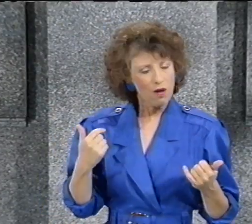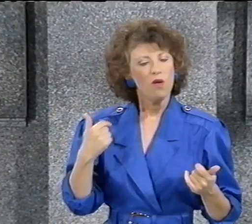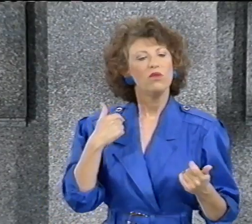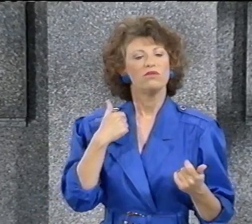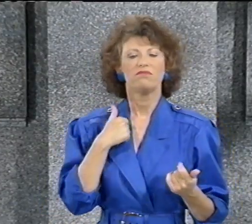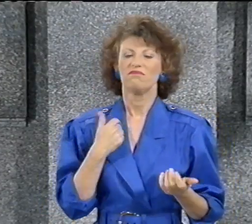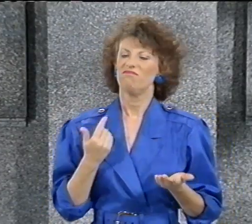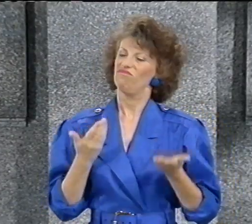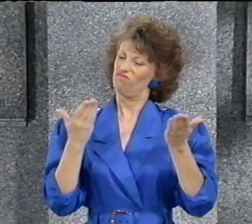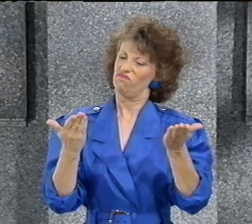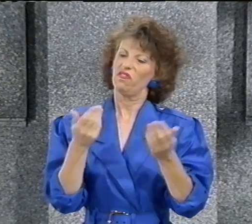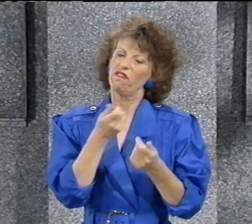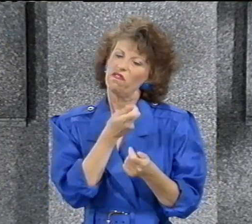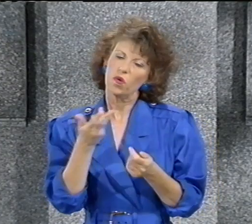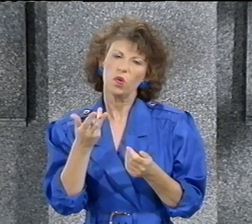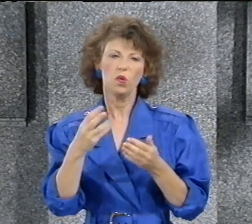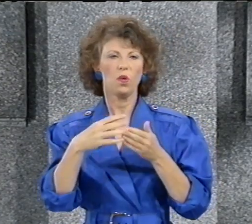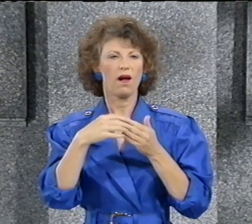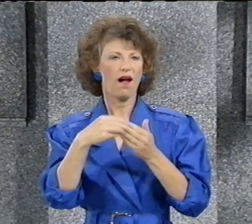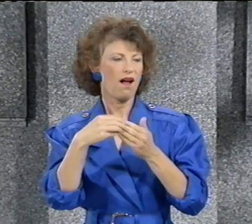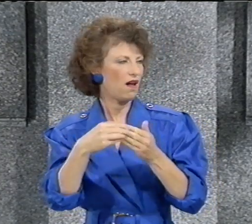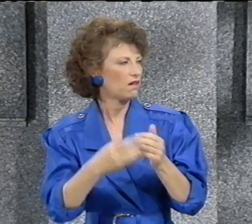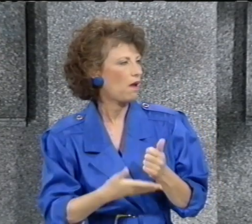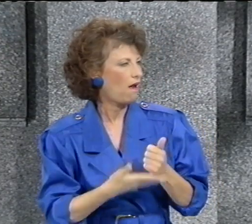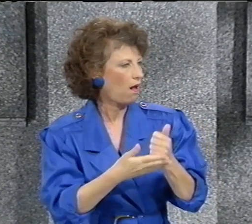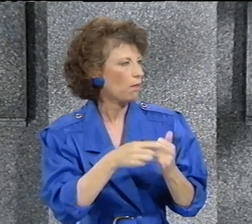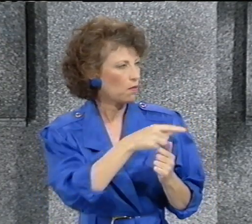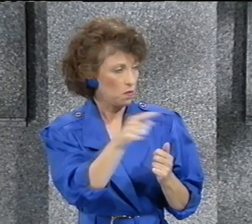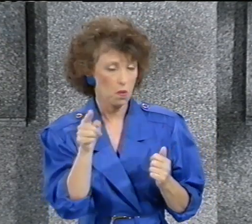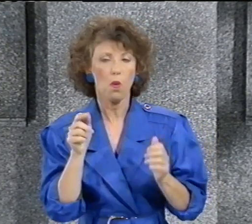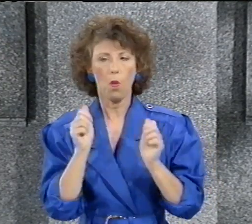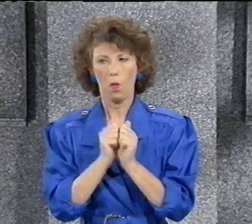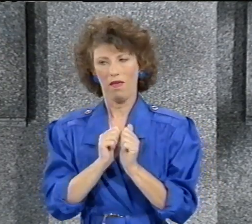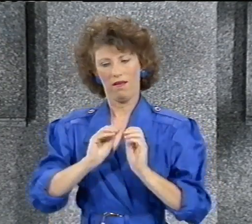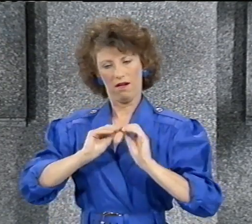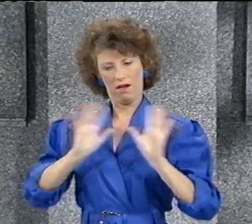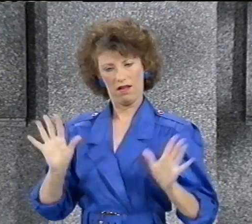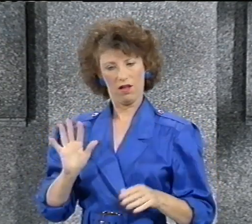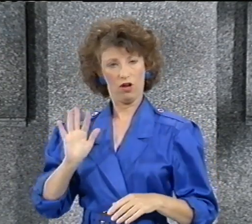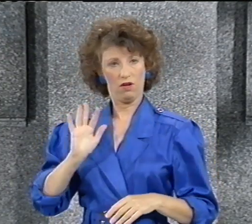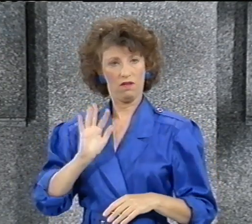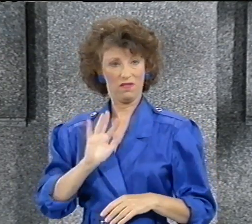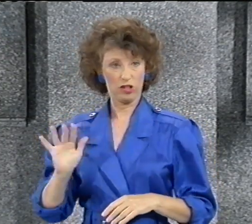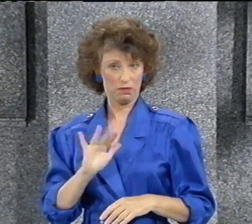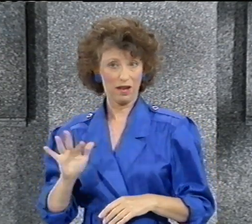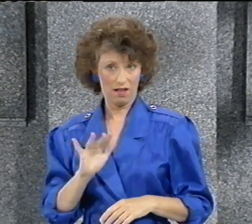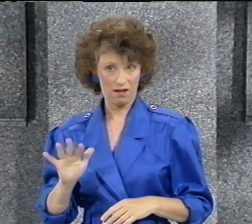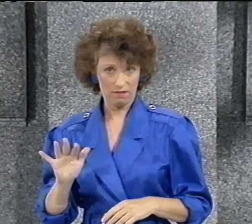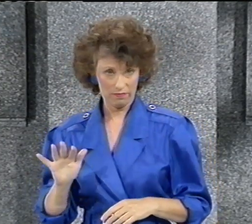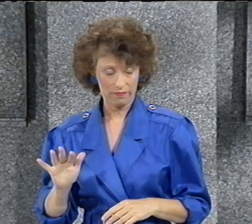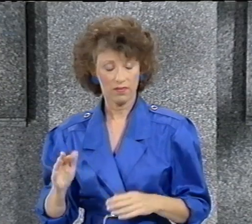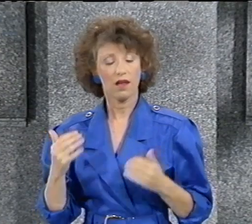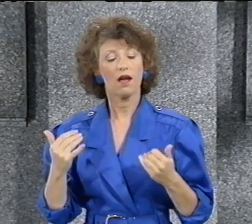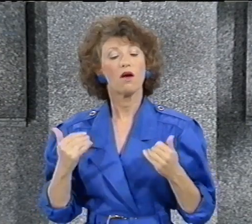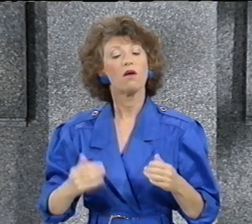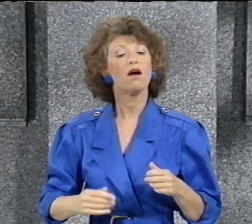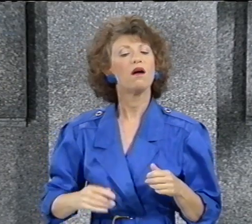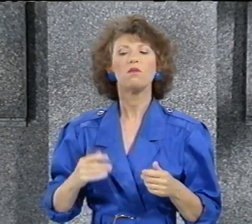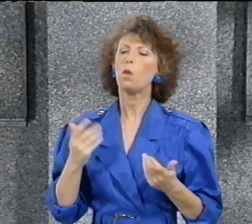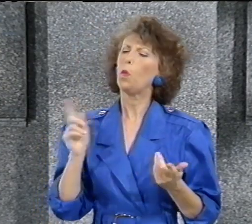Now I'd like to offer some guidelines to help you achieve clarity in fingerspelling. To start with, where should